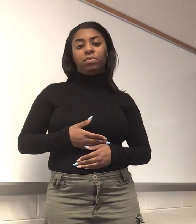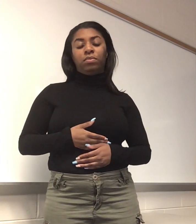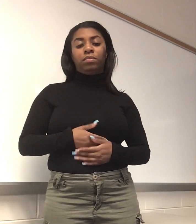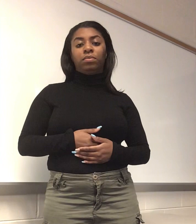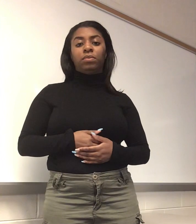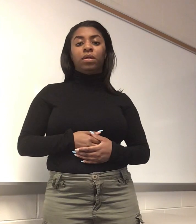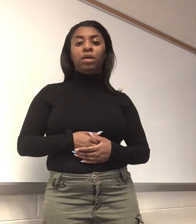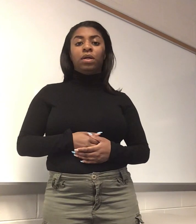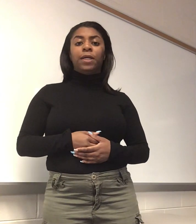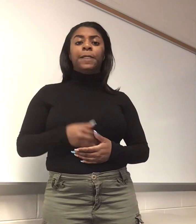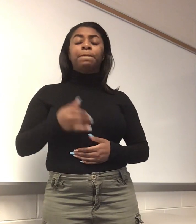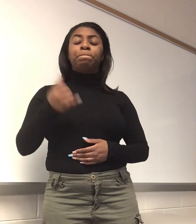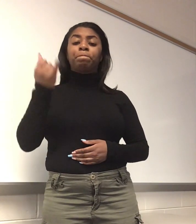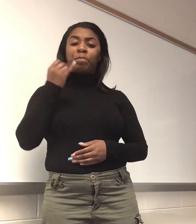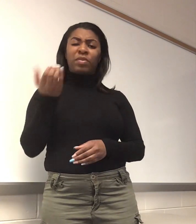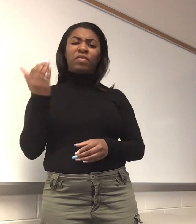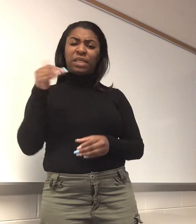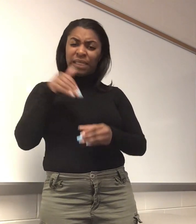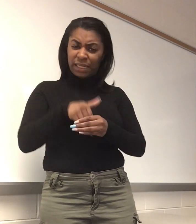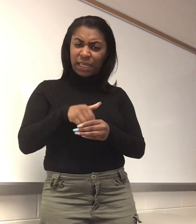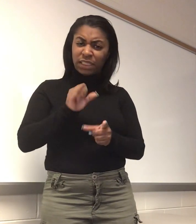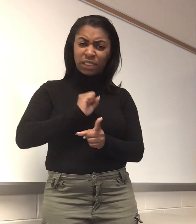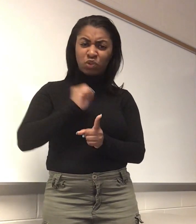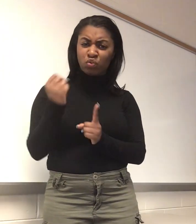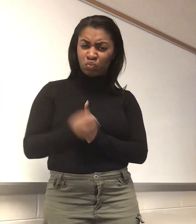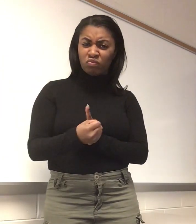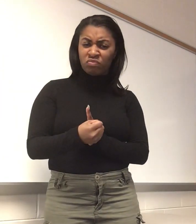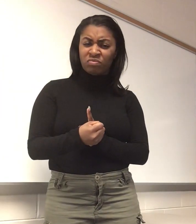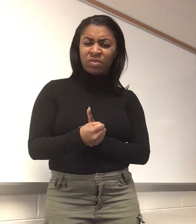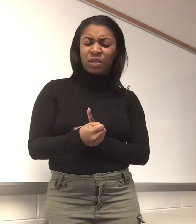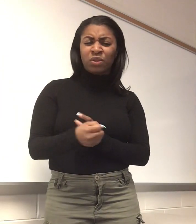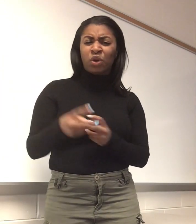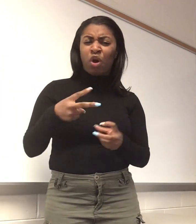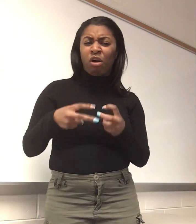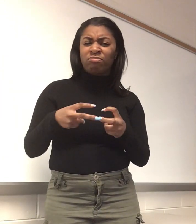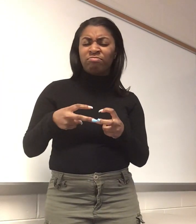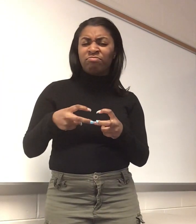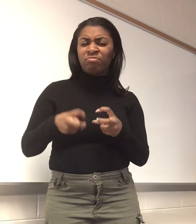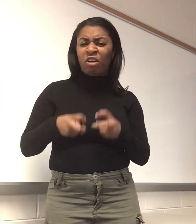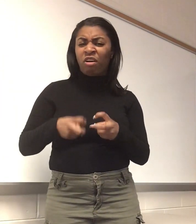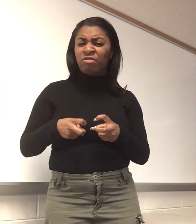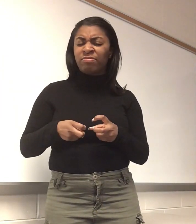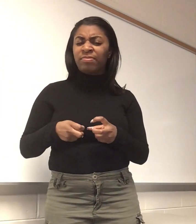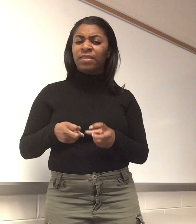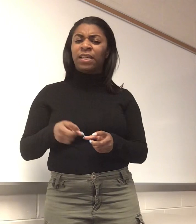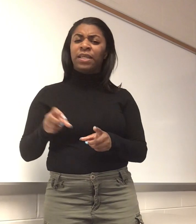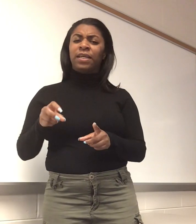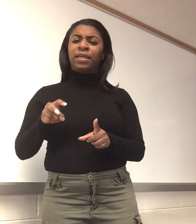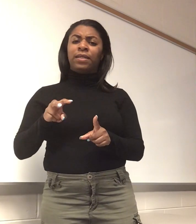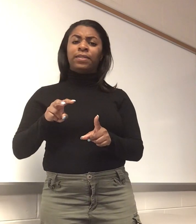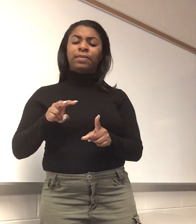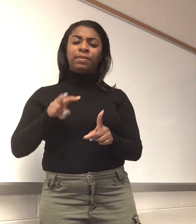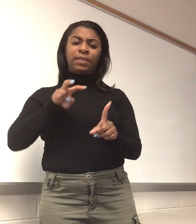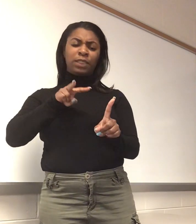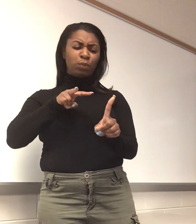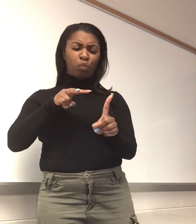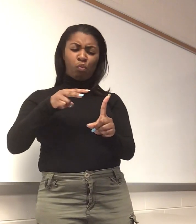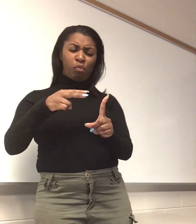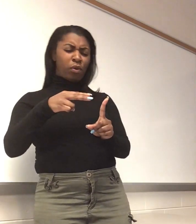it's hard to get a good perspective because you're biased, because you're in it, okay? Now, what's also kind of funny about the Fool will often